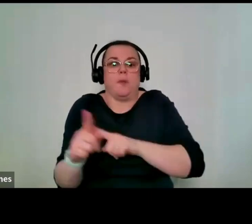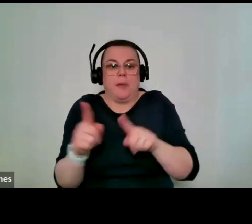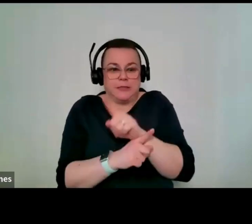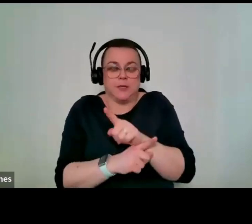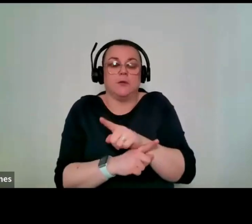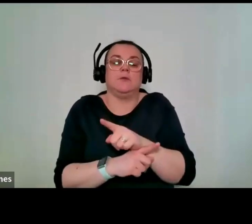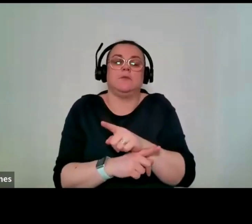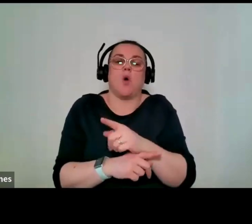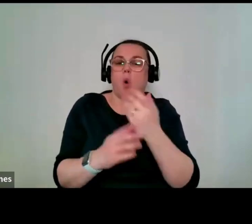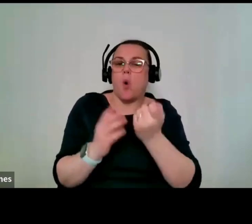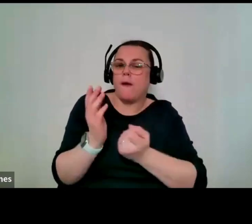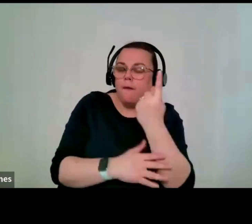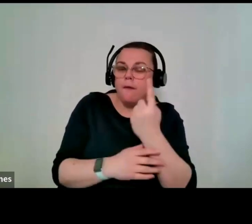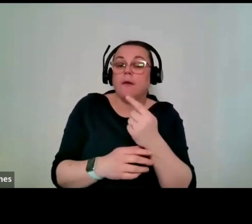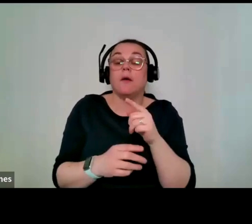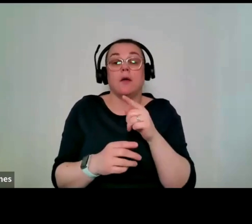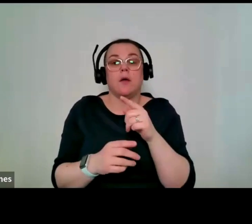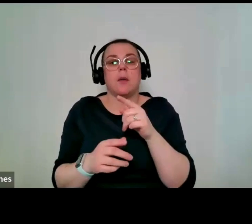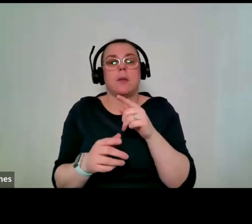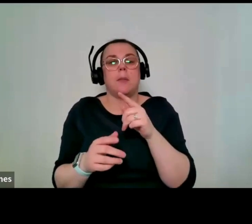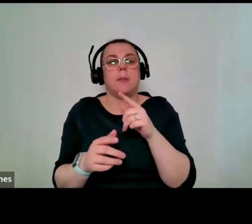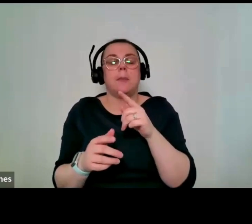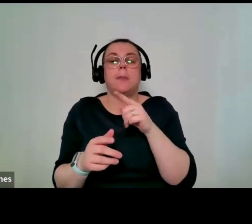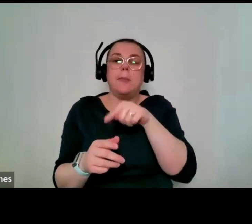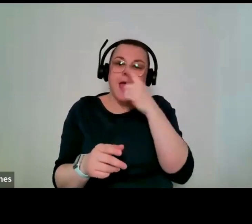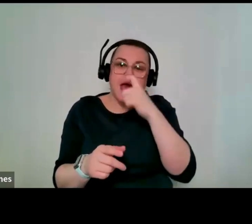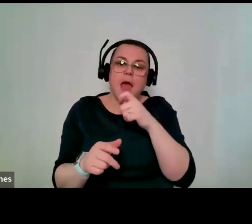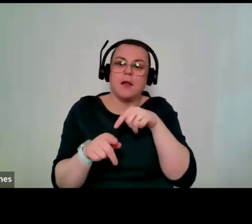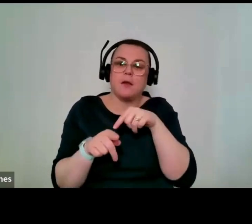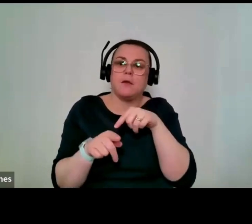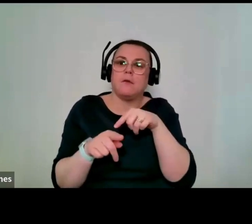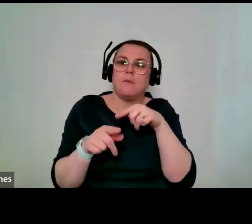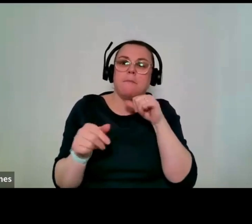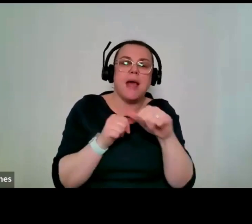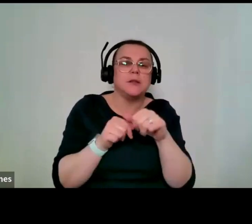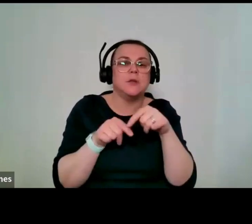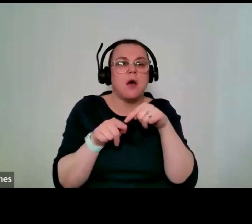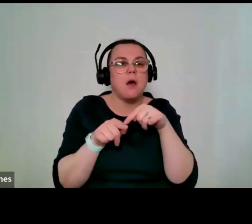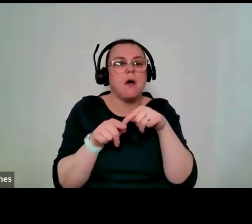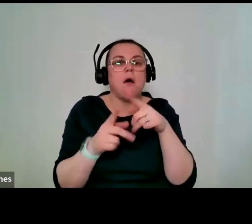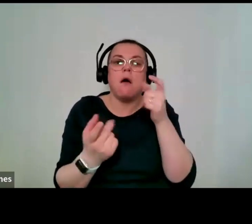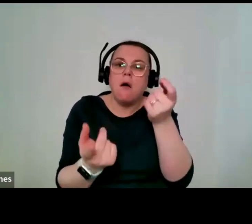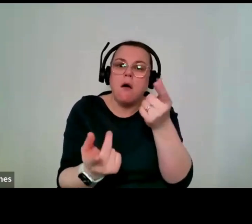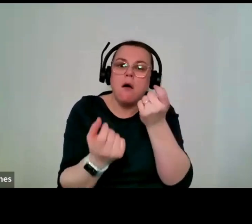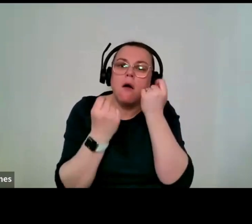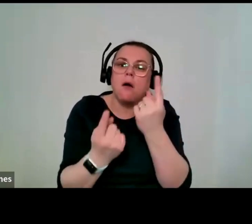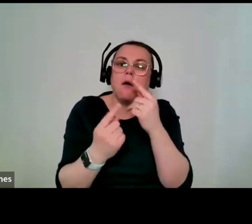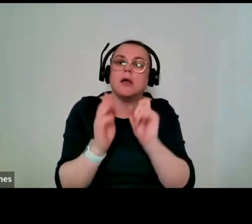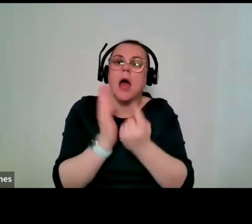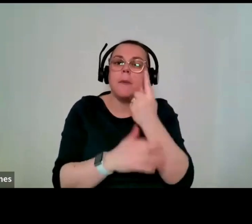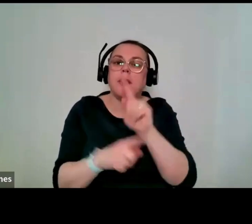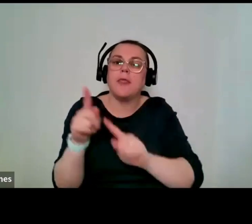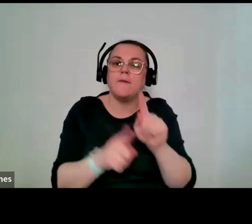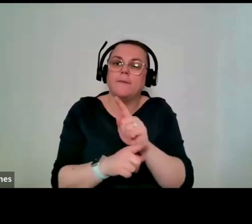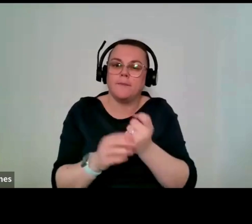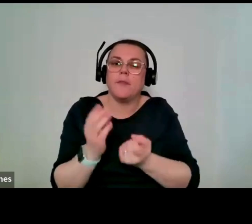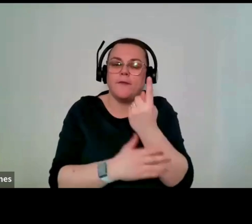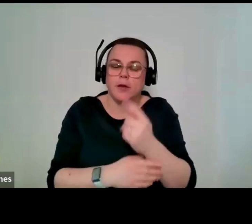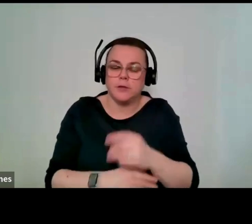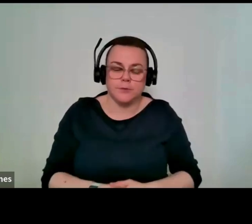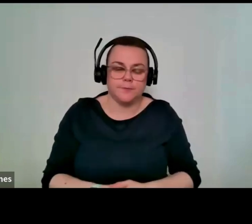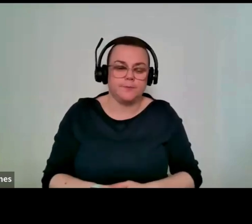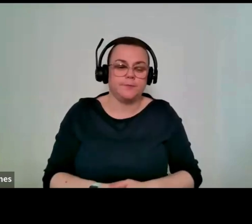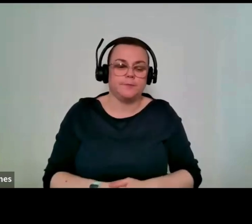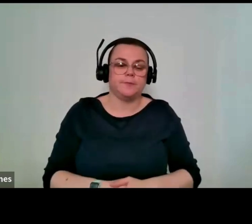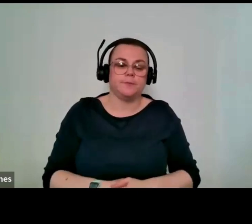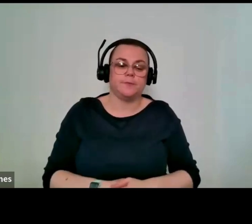be in terms of being able to follow what's been said at the event. And then finally, choose the venue with